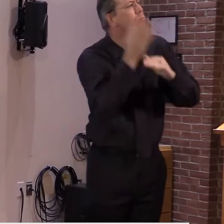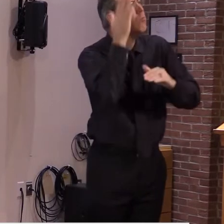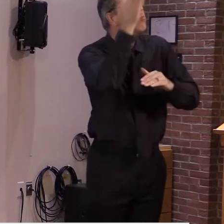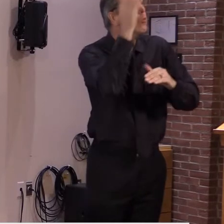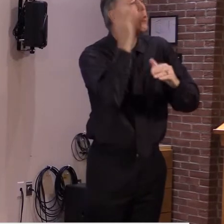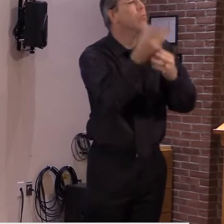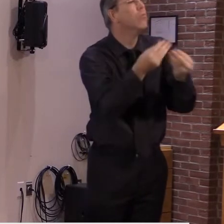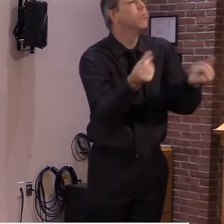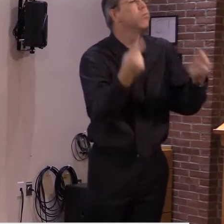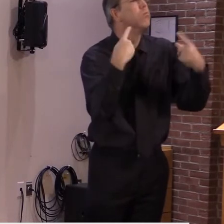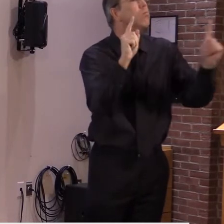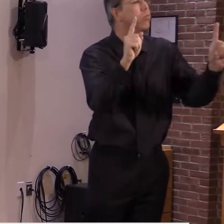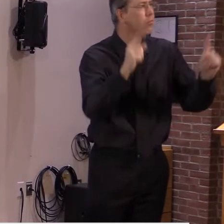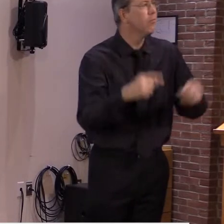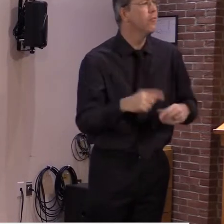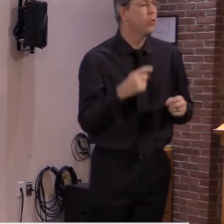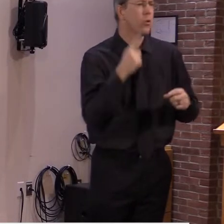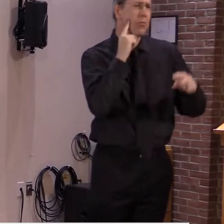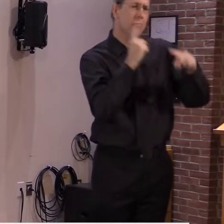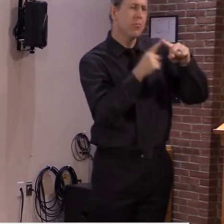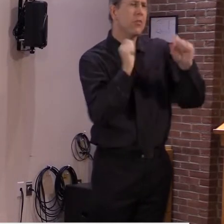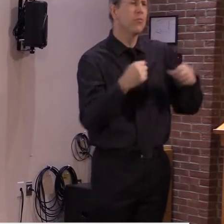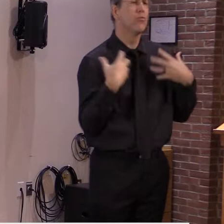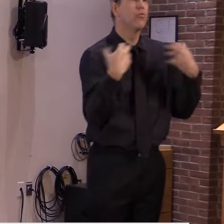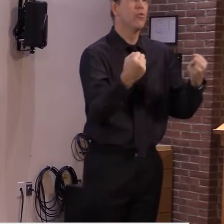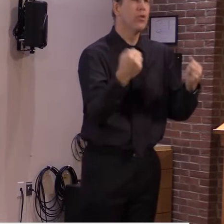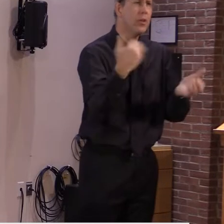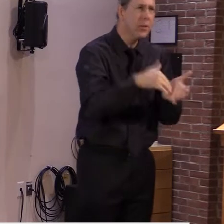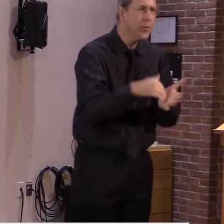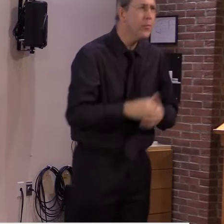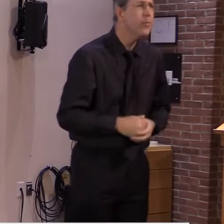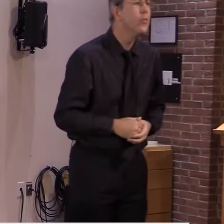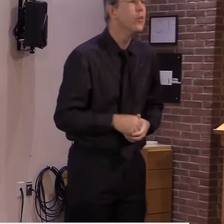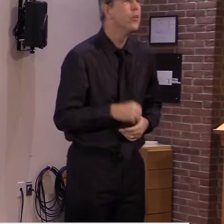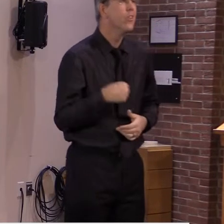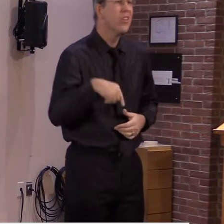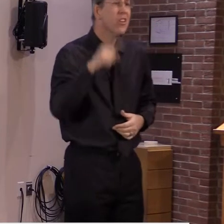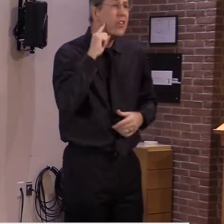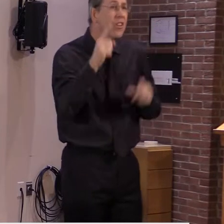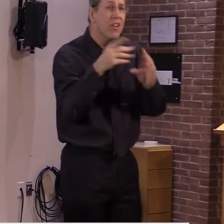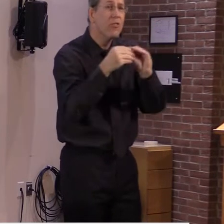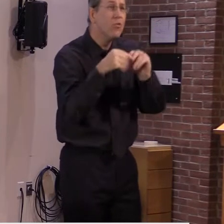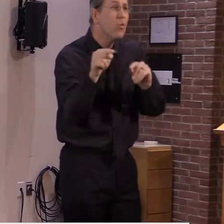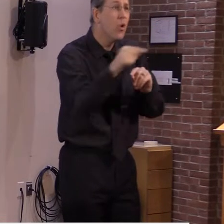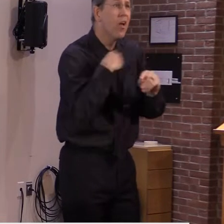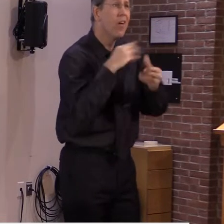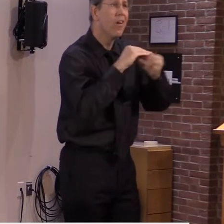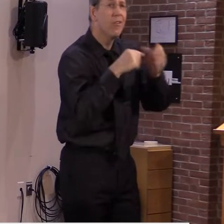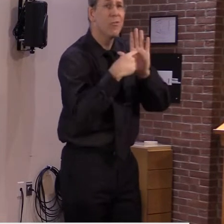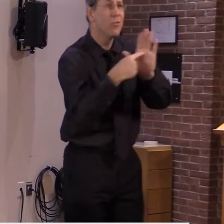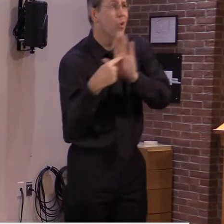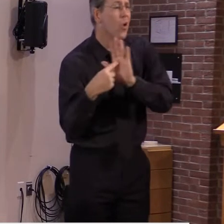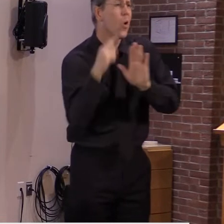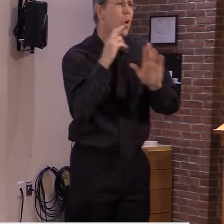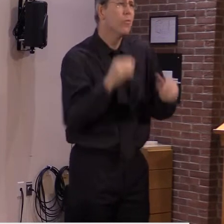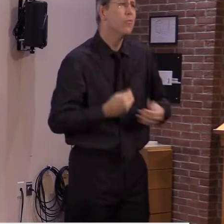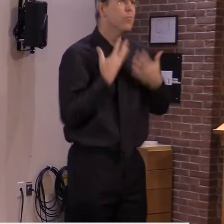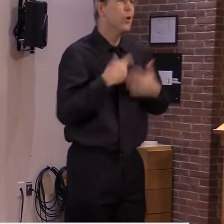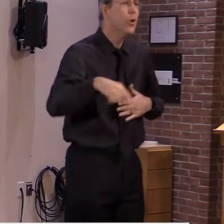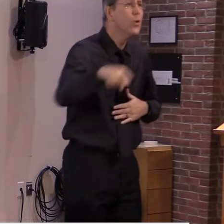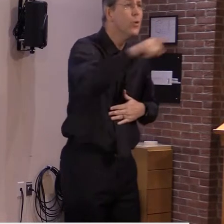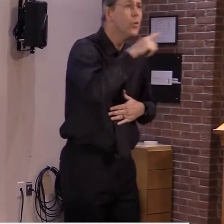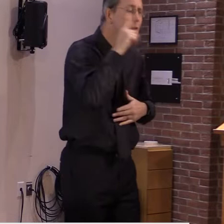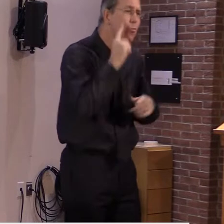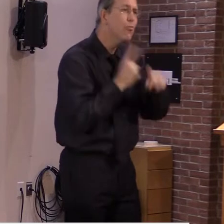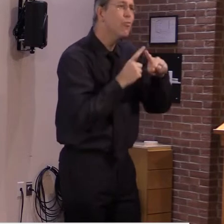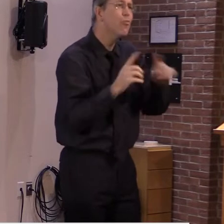it. I hope these stories inspire you as well, because this world we live in could certainly use